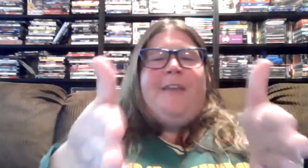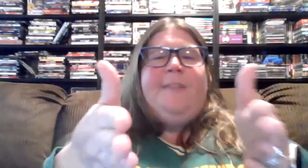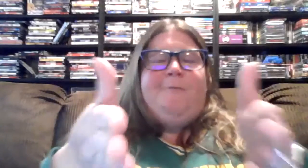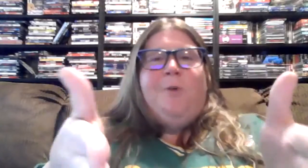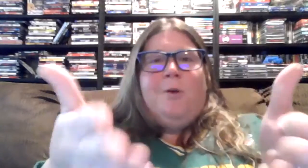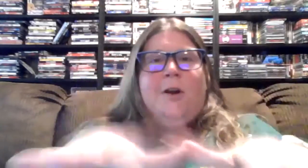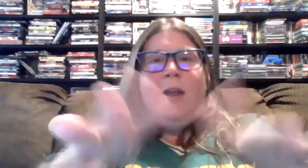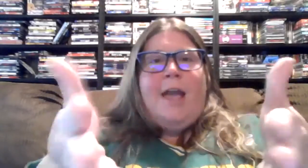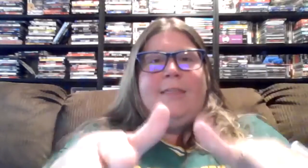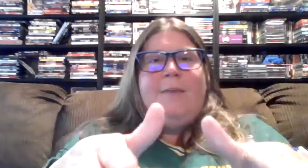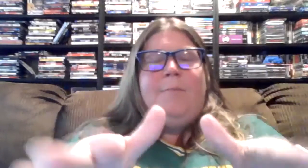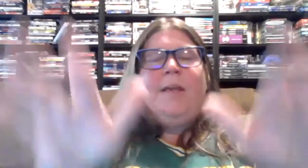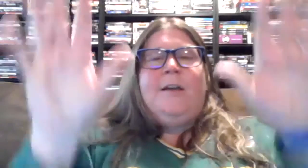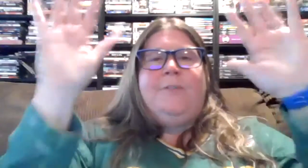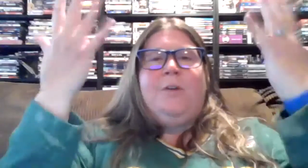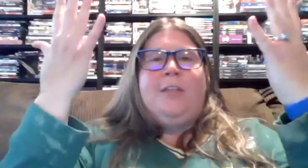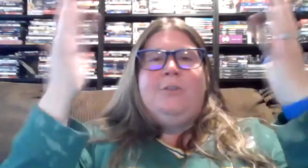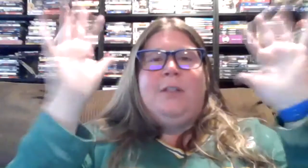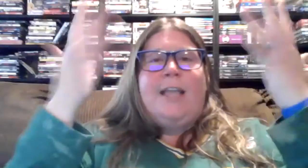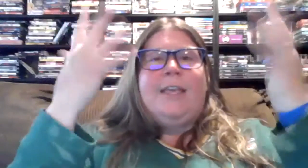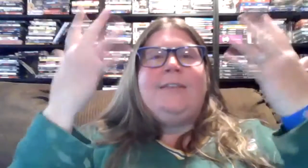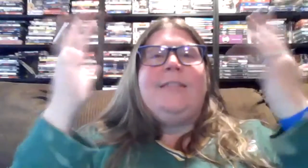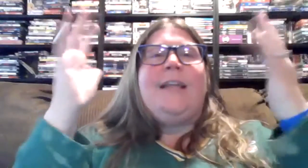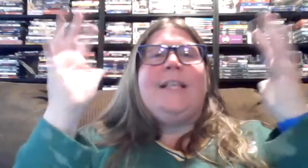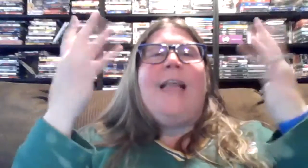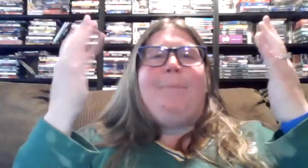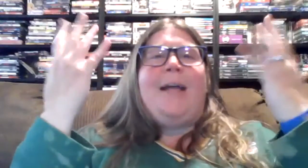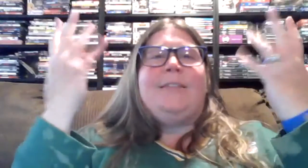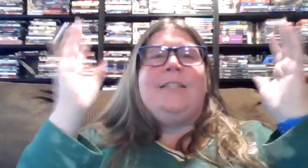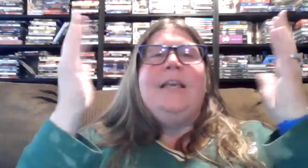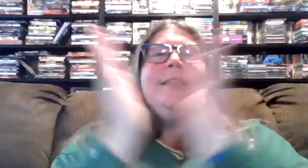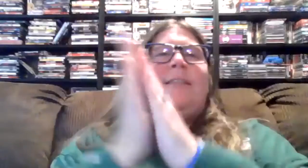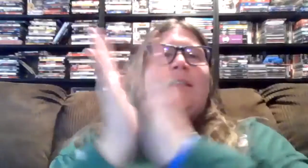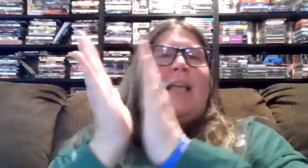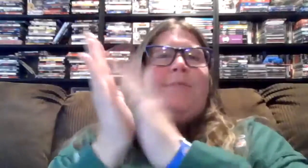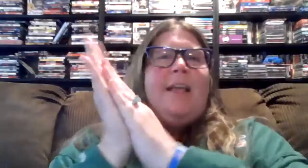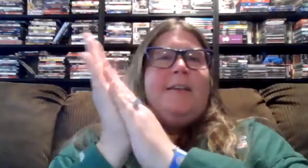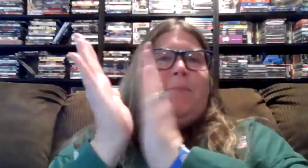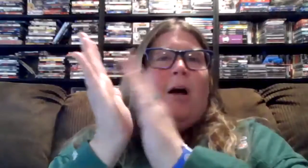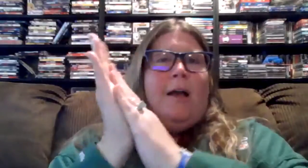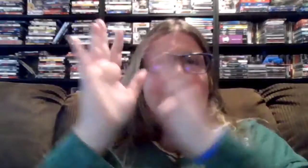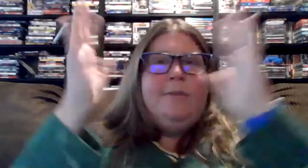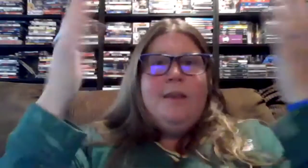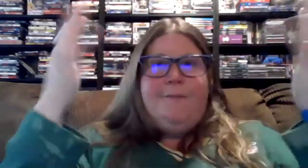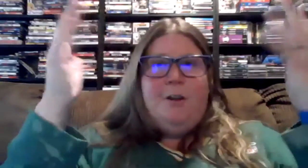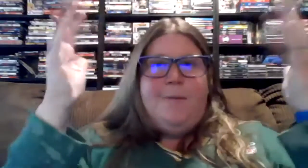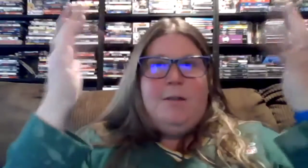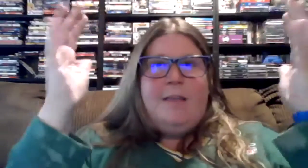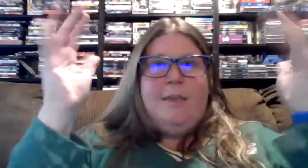facing forward at them, because if you do it like this, that's clap. That's the same thing as an applause. If you're up here like this,